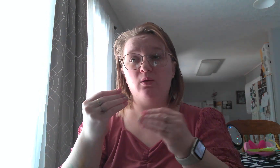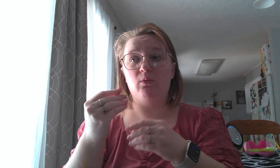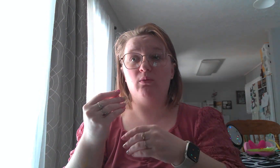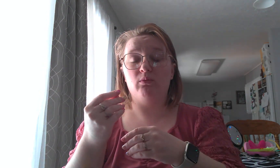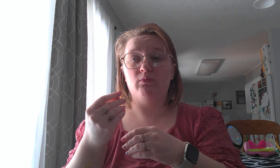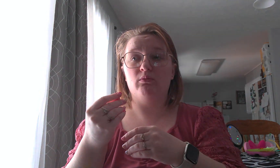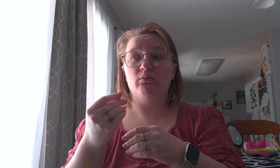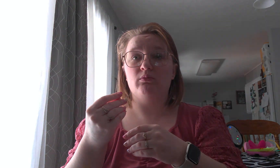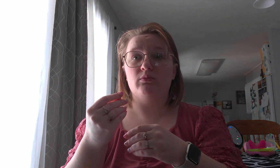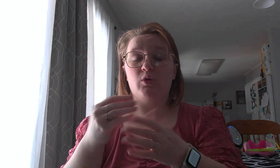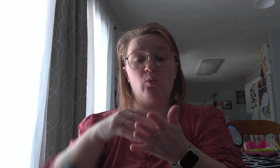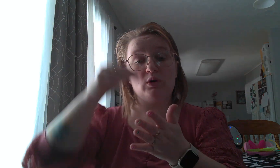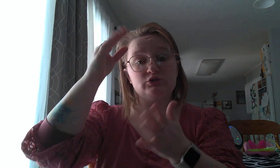I would explain what it was about.